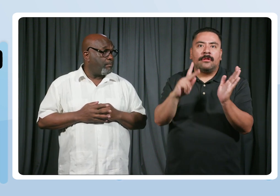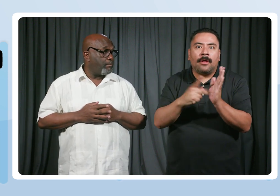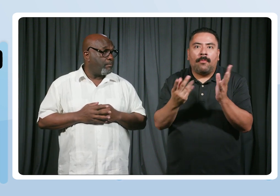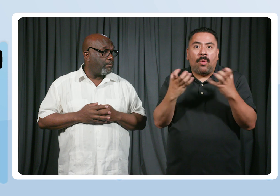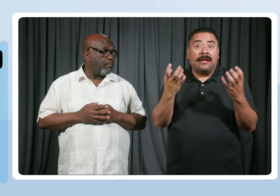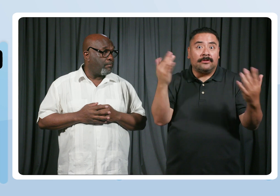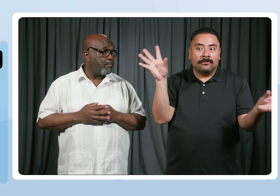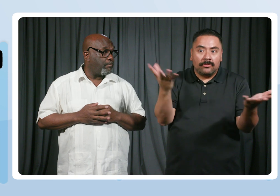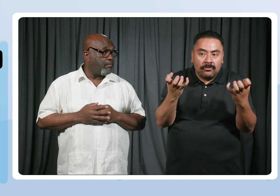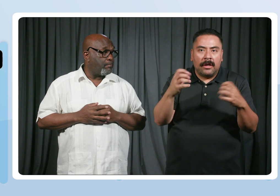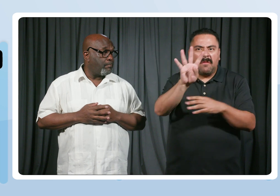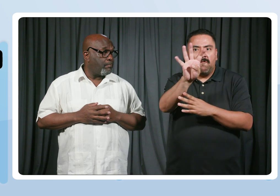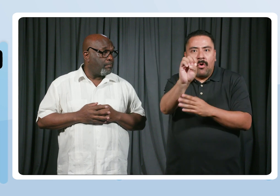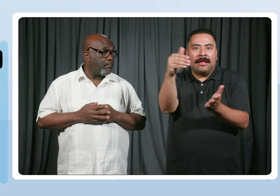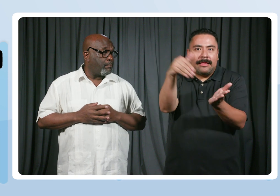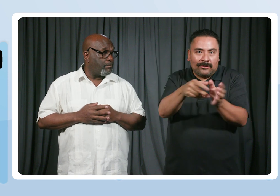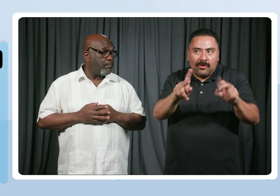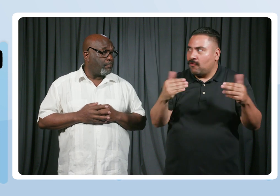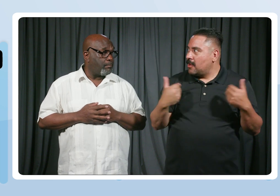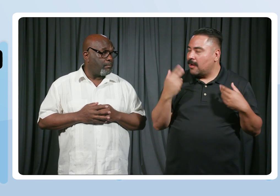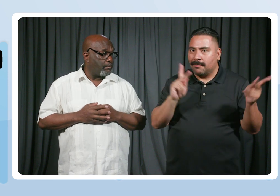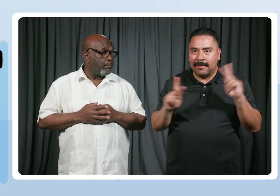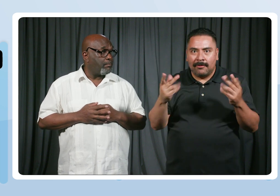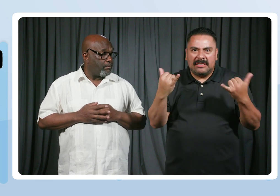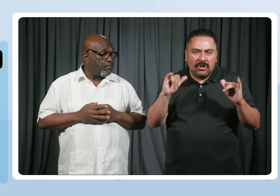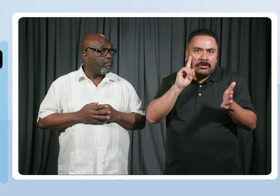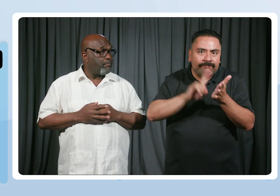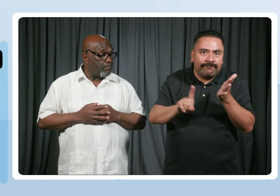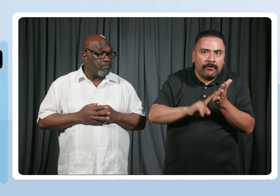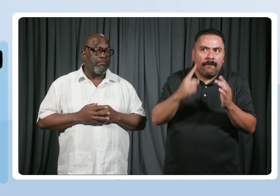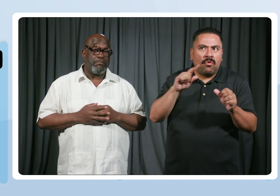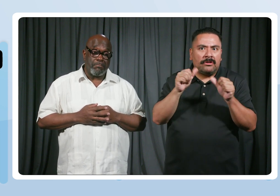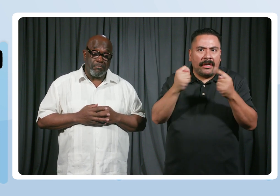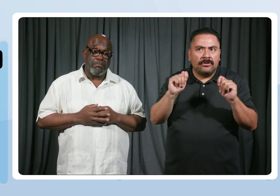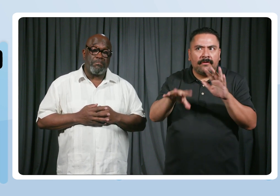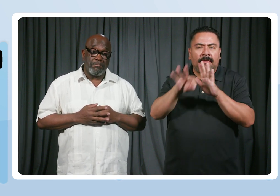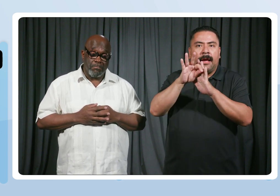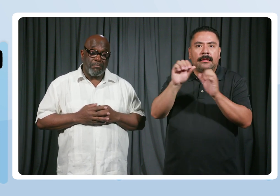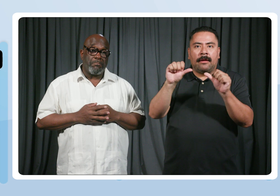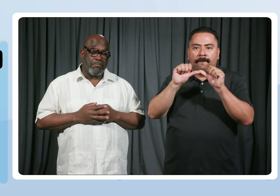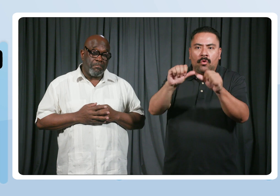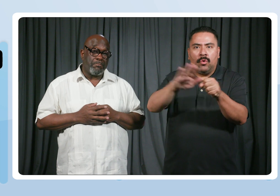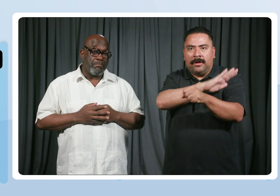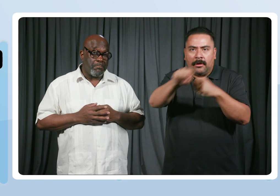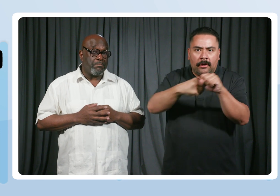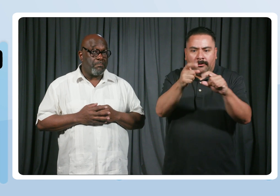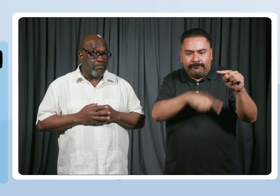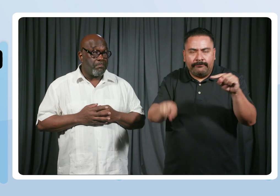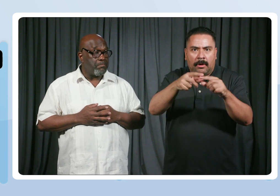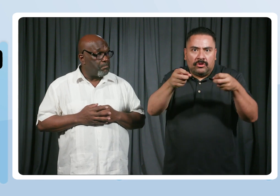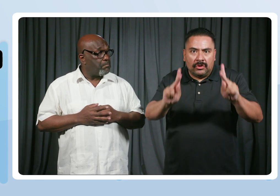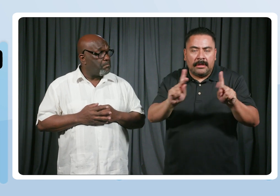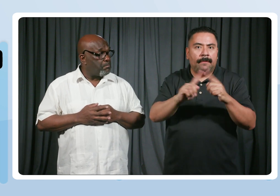have 40,000 opportunities for young people. We're still trying to do a little bit more digging of what year-round opportunities look like, but we want to expand year-round opportunities as well.